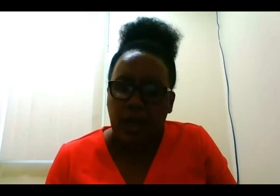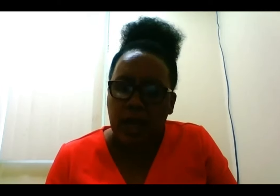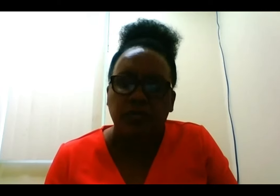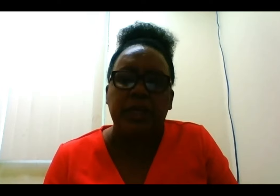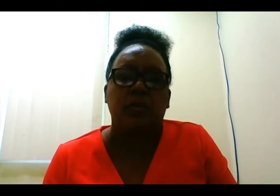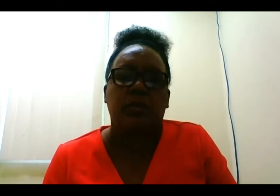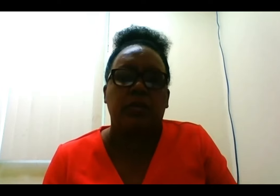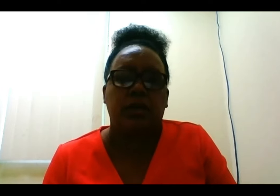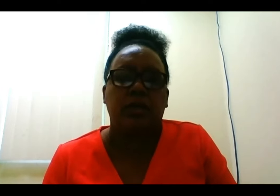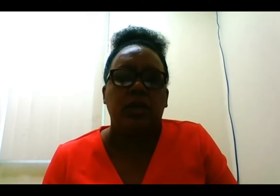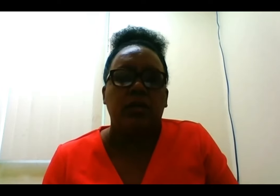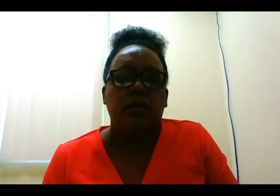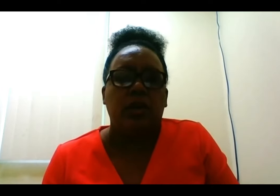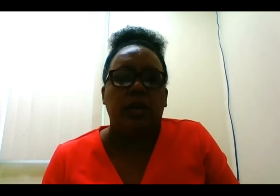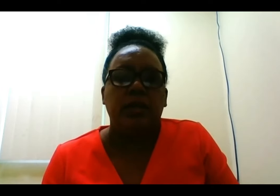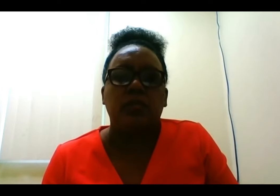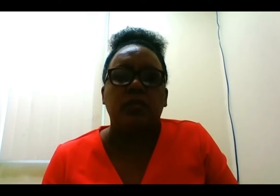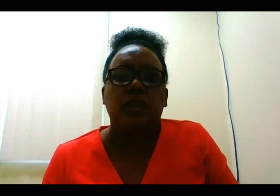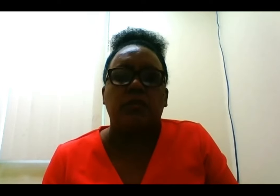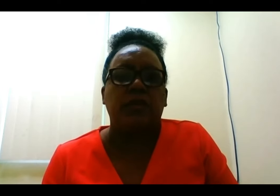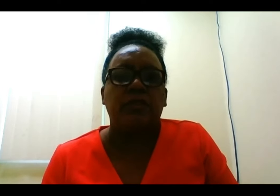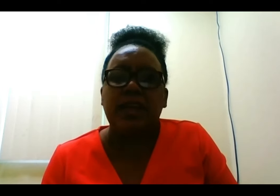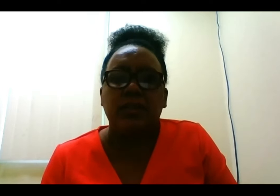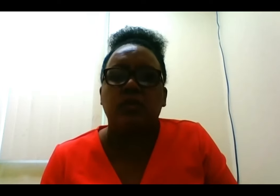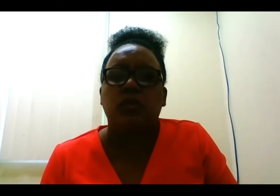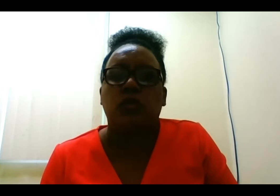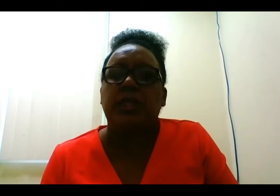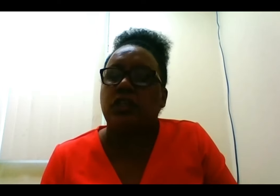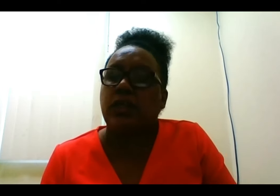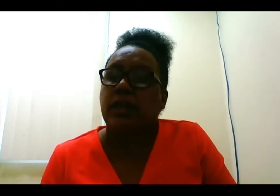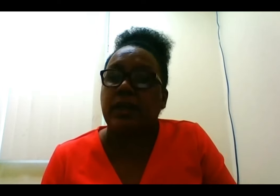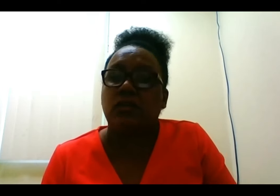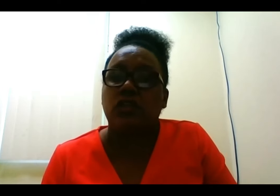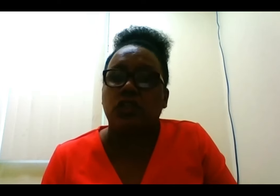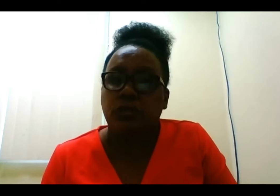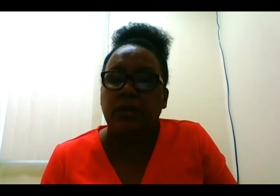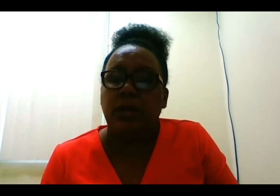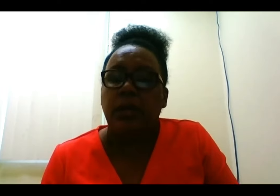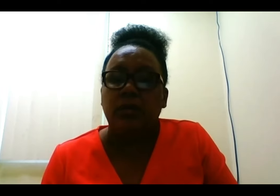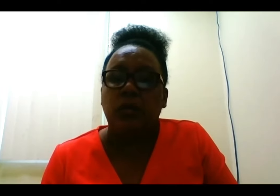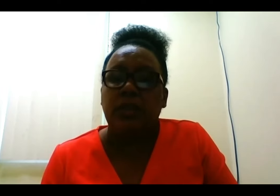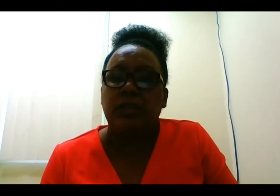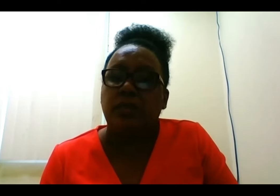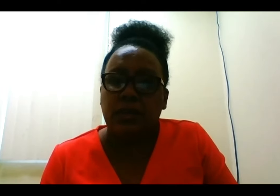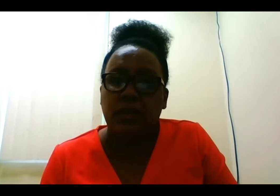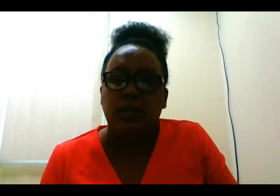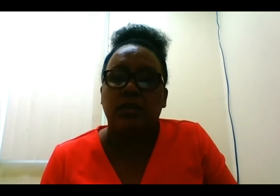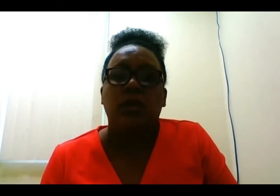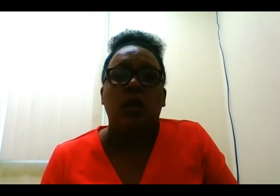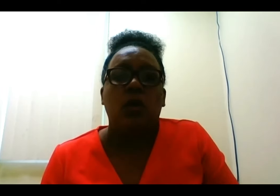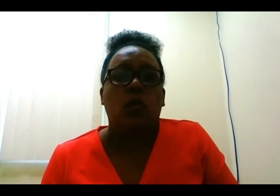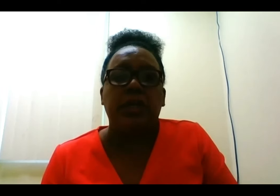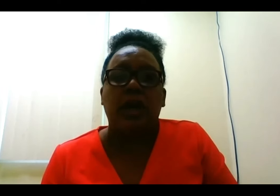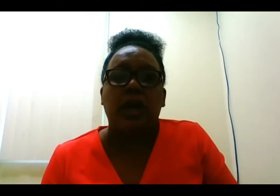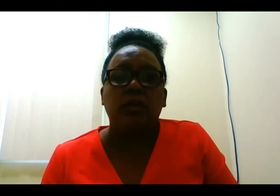made consideration in terms of fighting discrimination against children with disabilities.